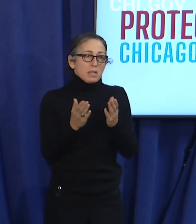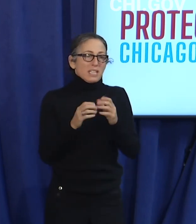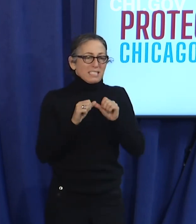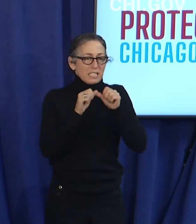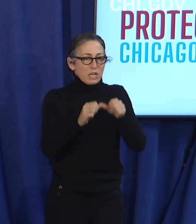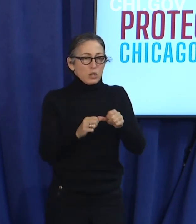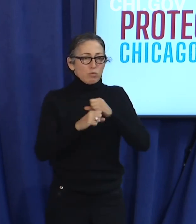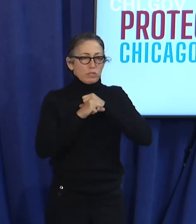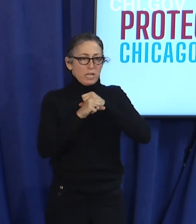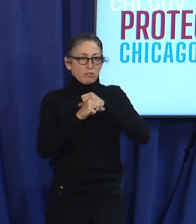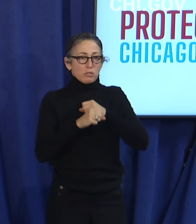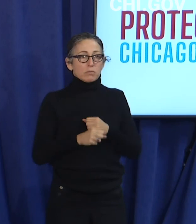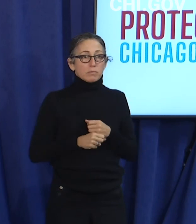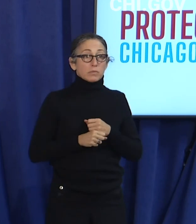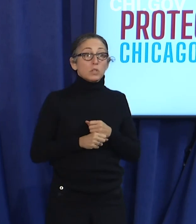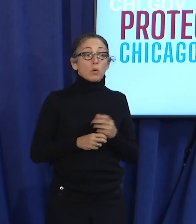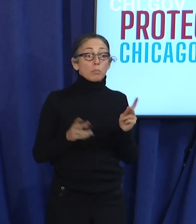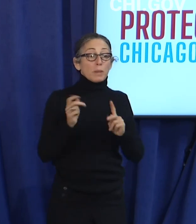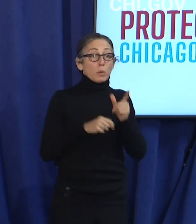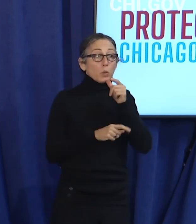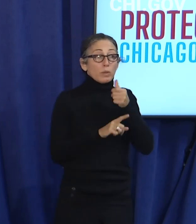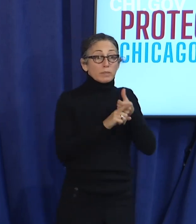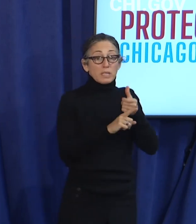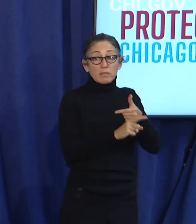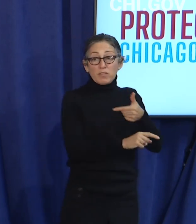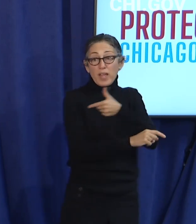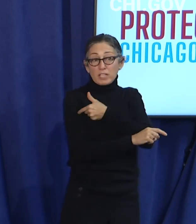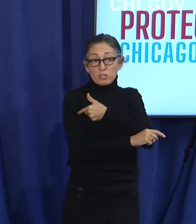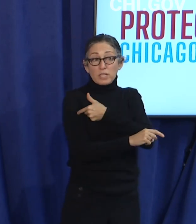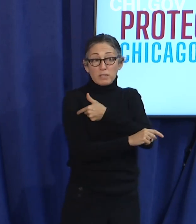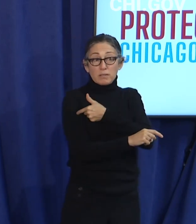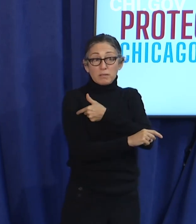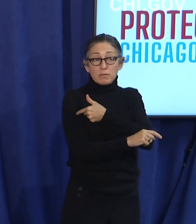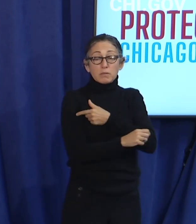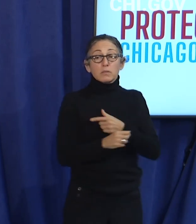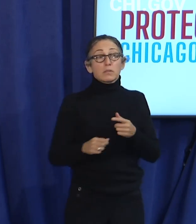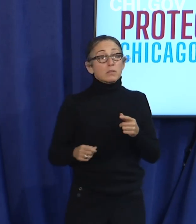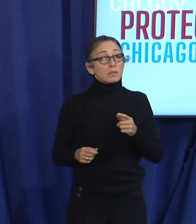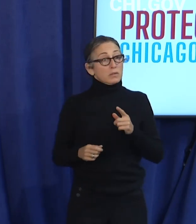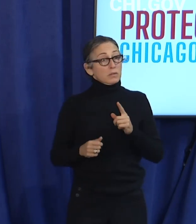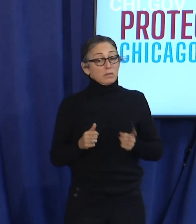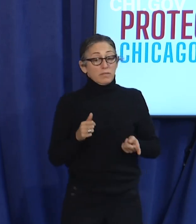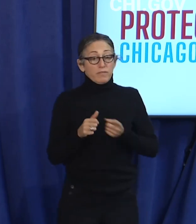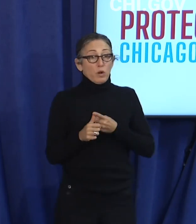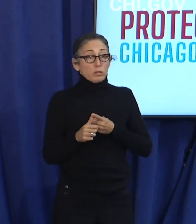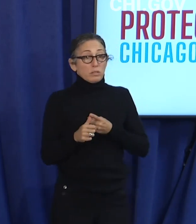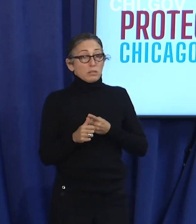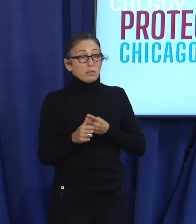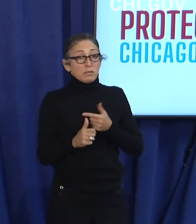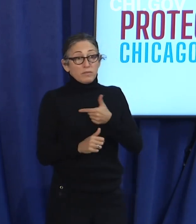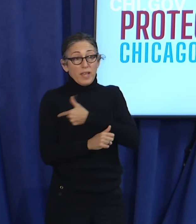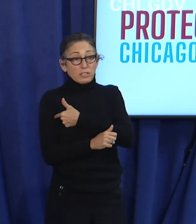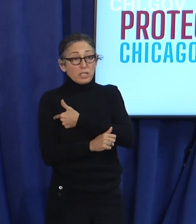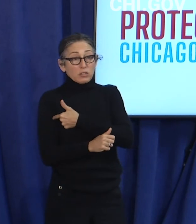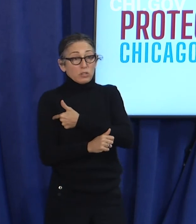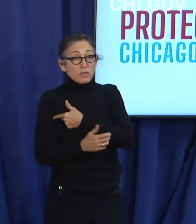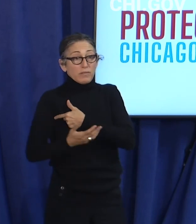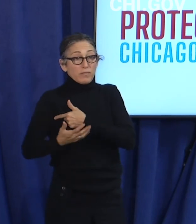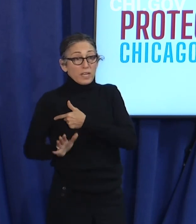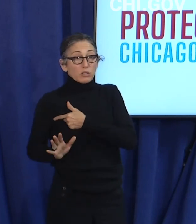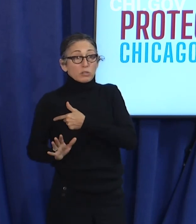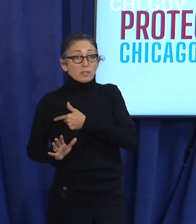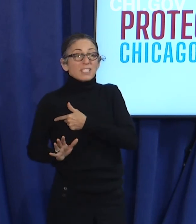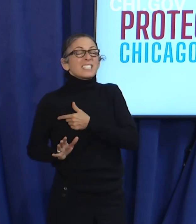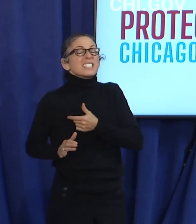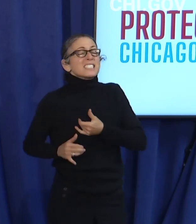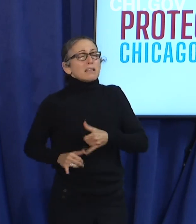about people who are vaccinated, I will tell you, even in that first time period after people are vaccinated, they too